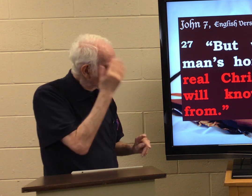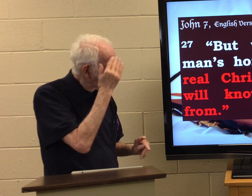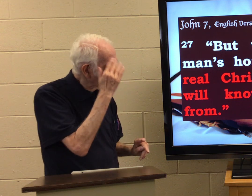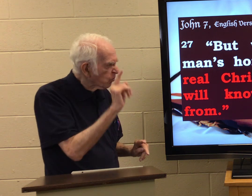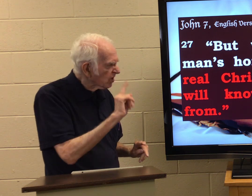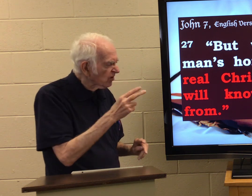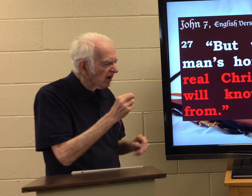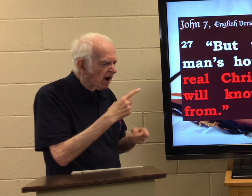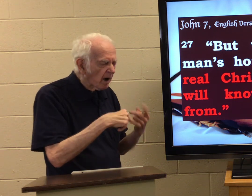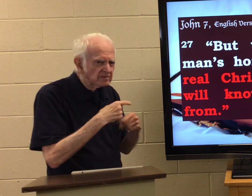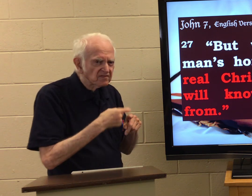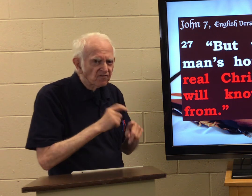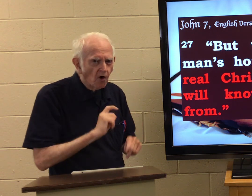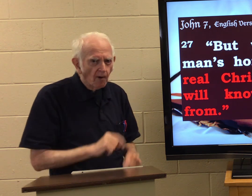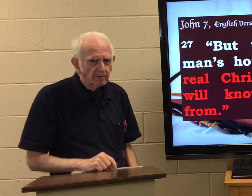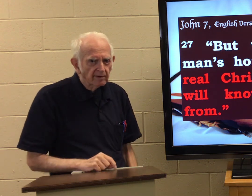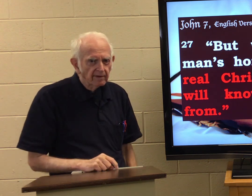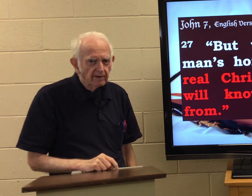know where he comes from.